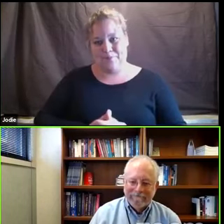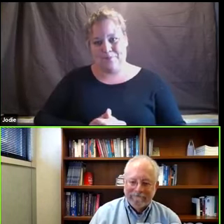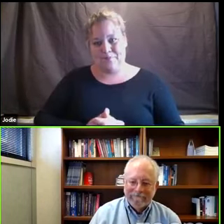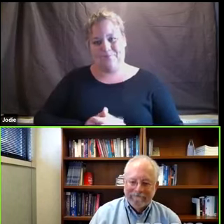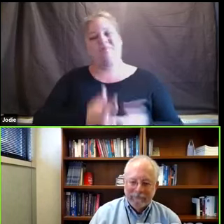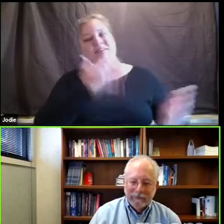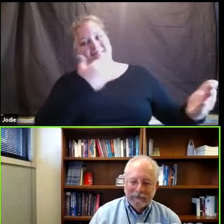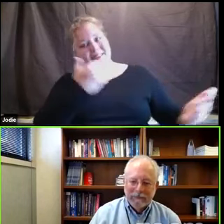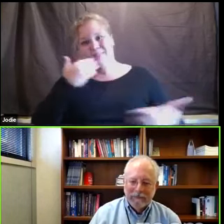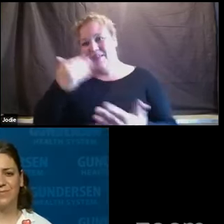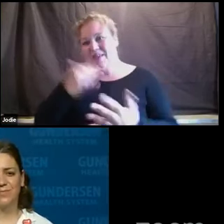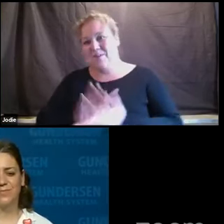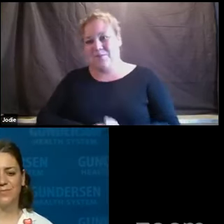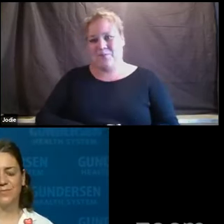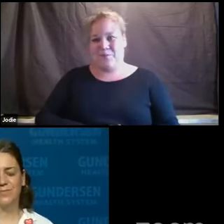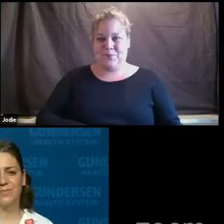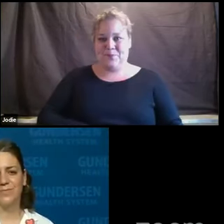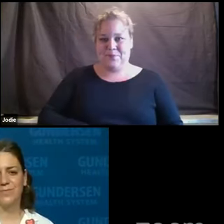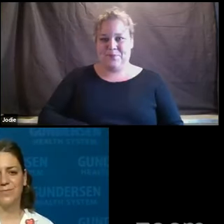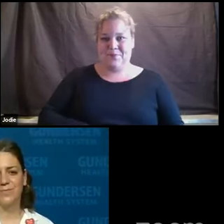time.